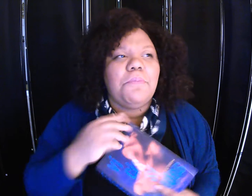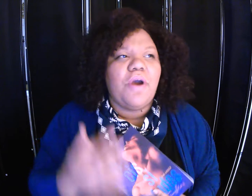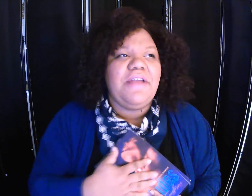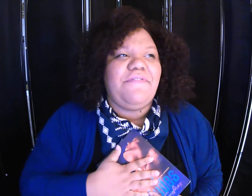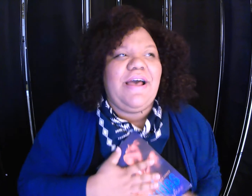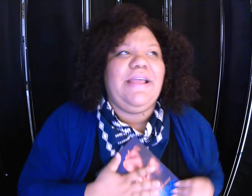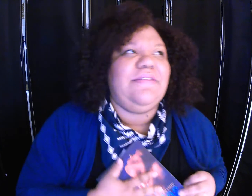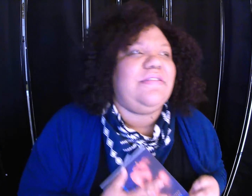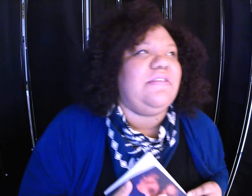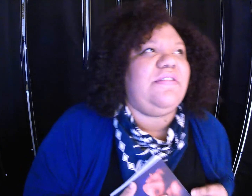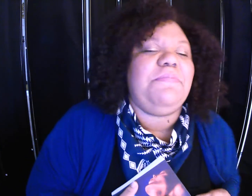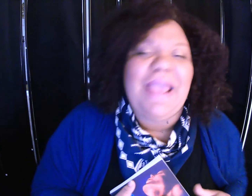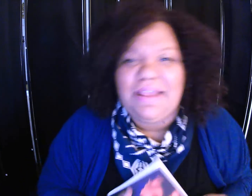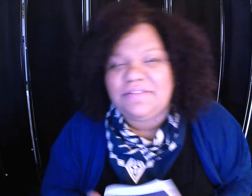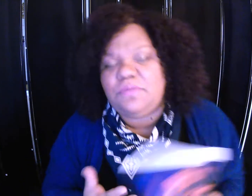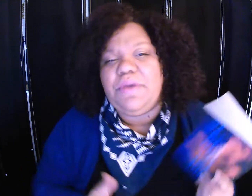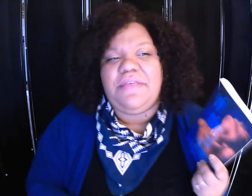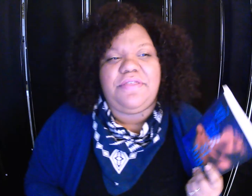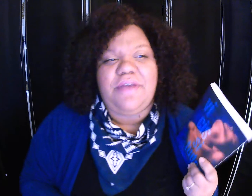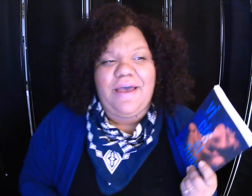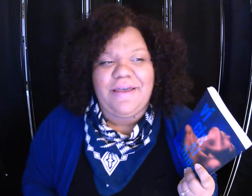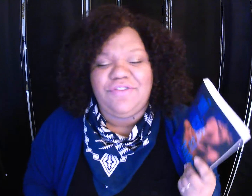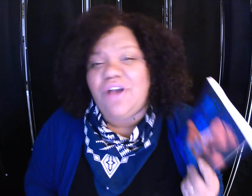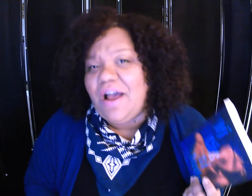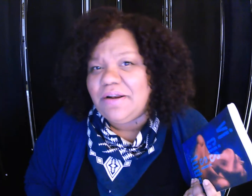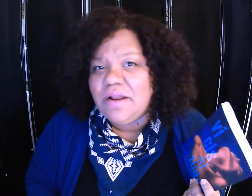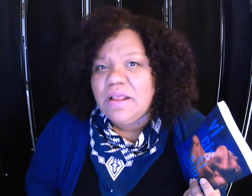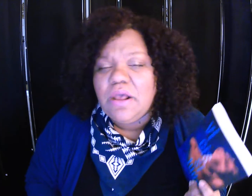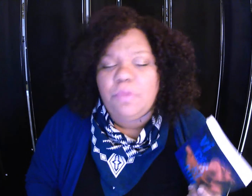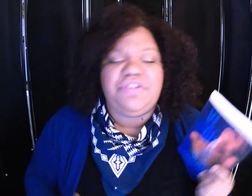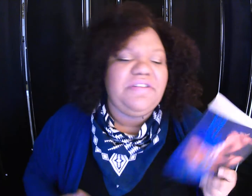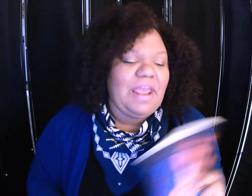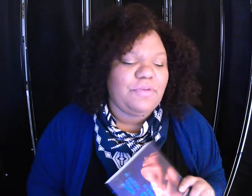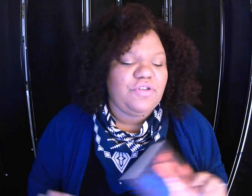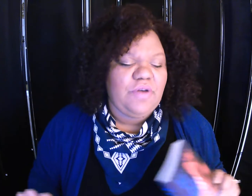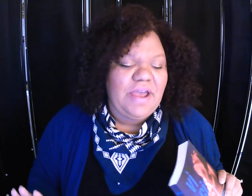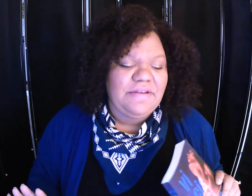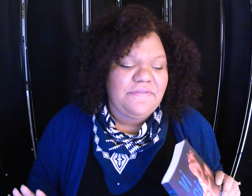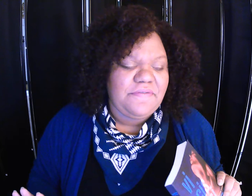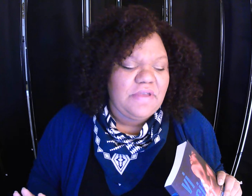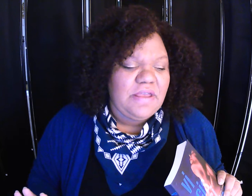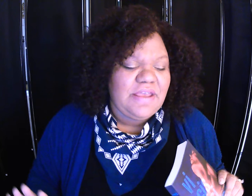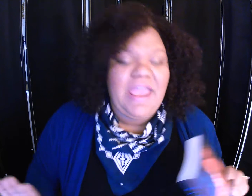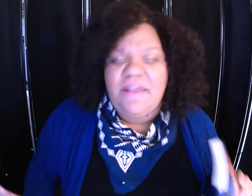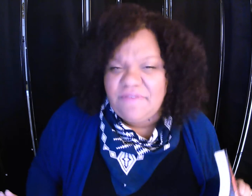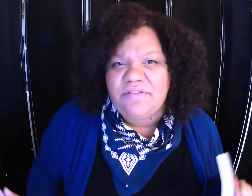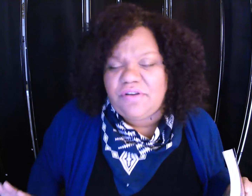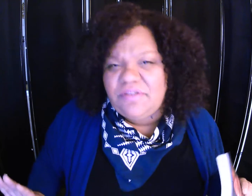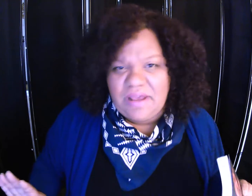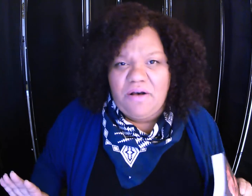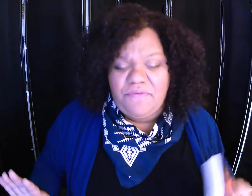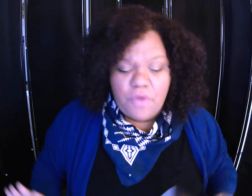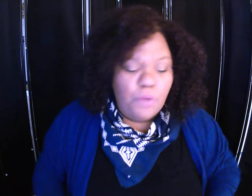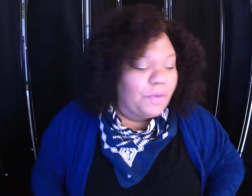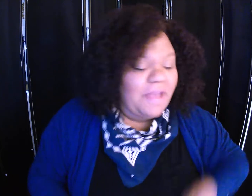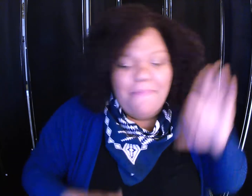Morgan finds this space with John where she's able to kind of canvas herself,